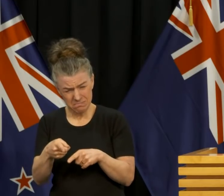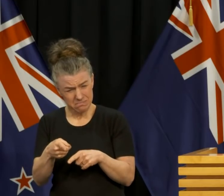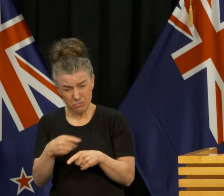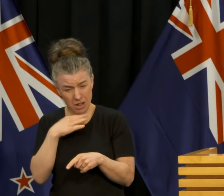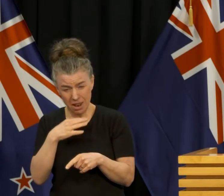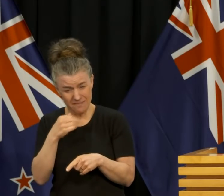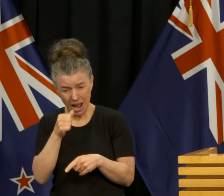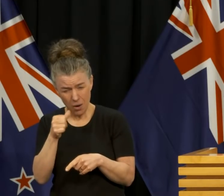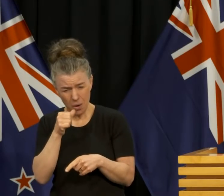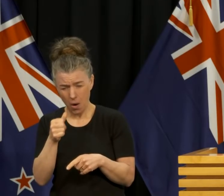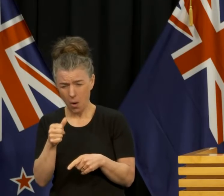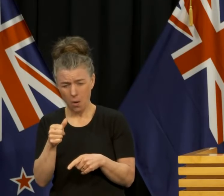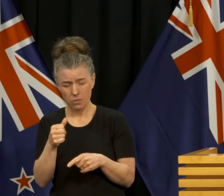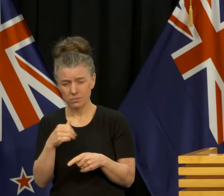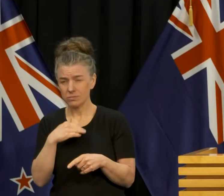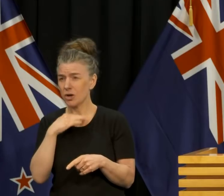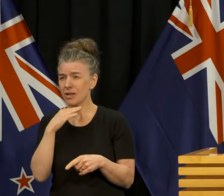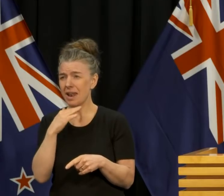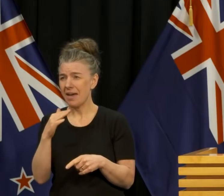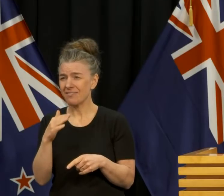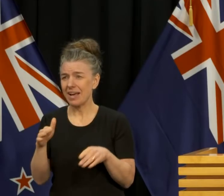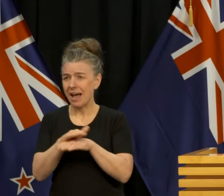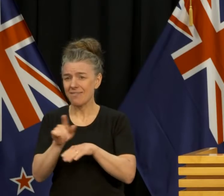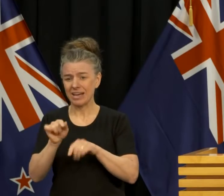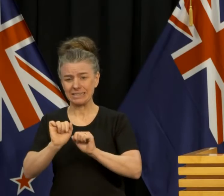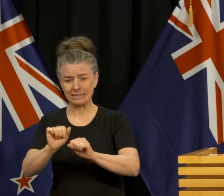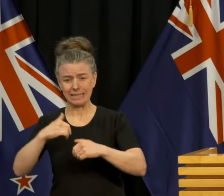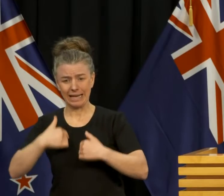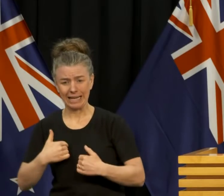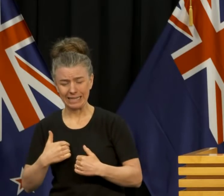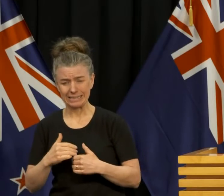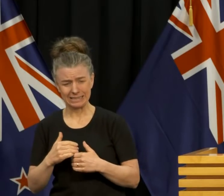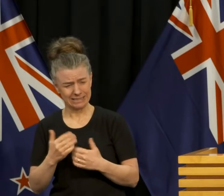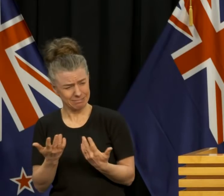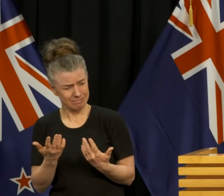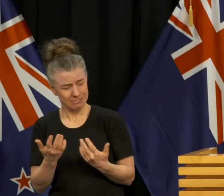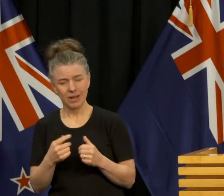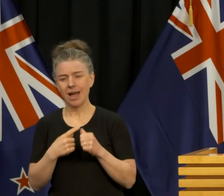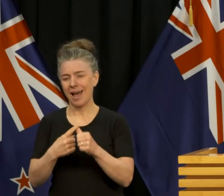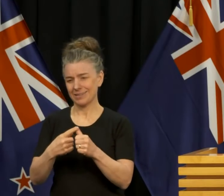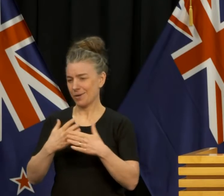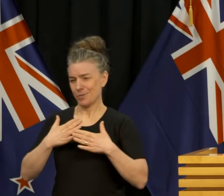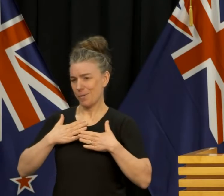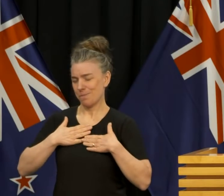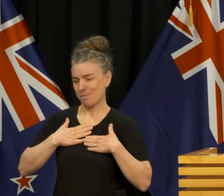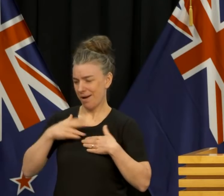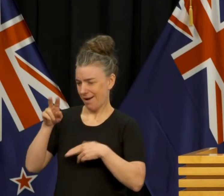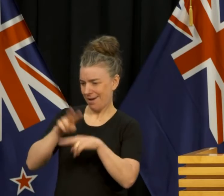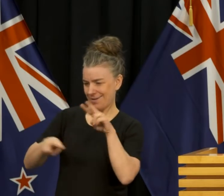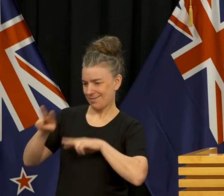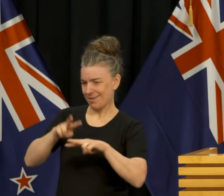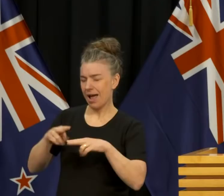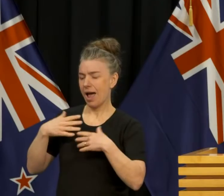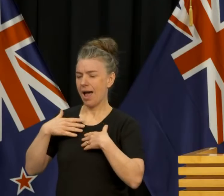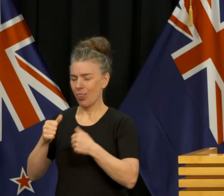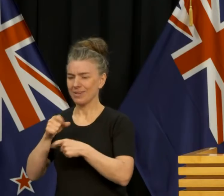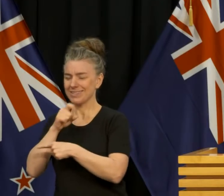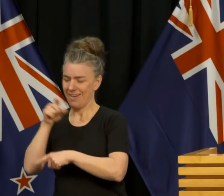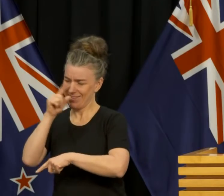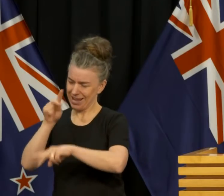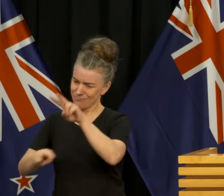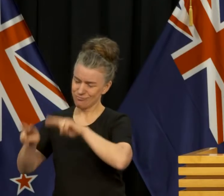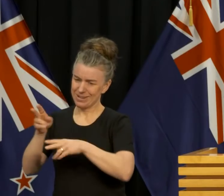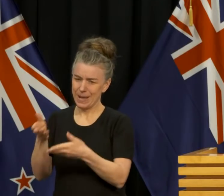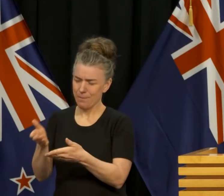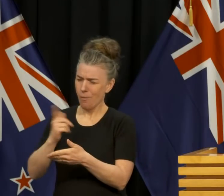needed? Look, I'm not going to make a clinical or medical judgment on that. That's something for the health practitioners concerned to